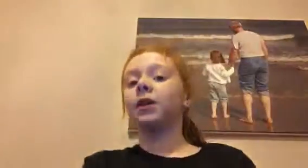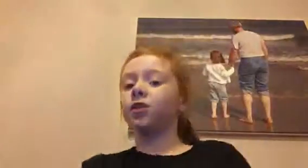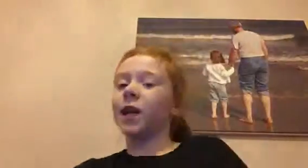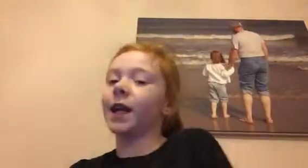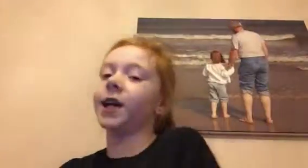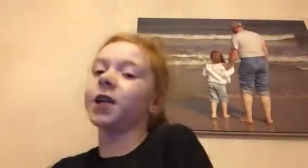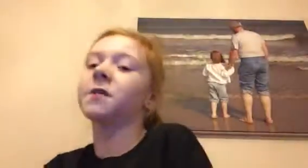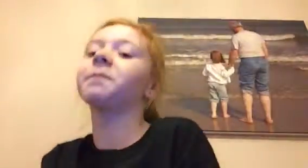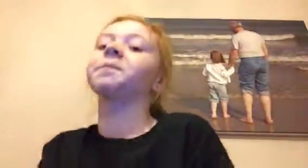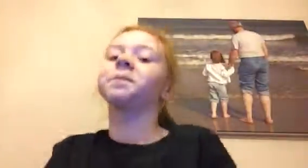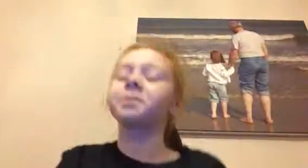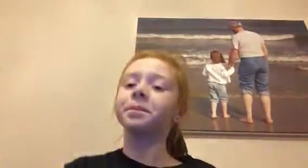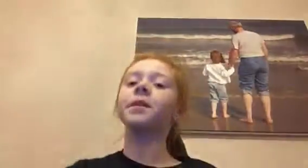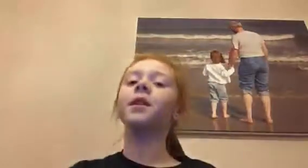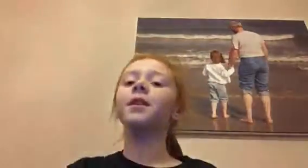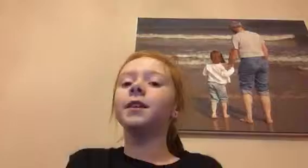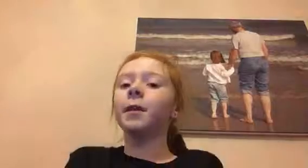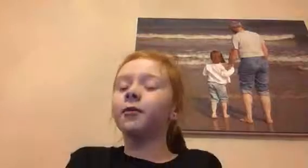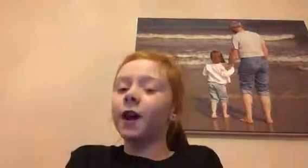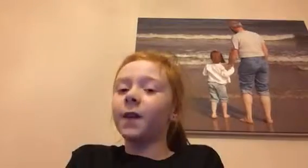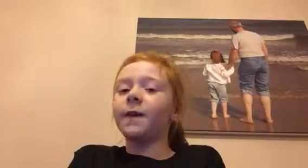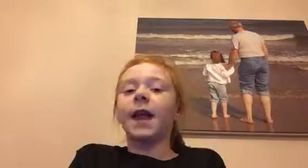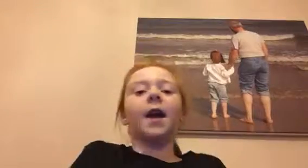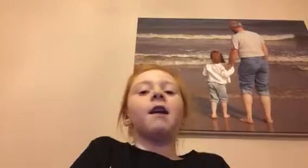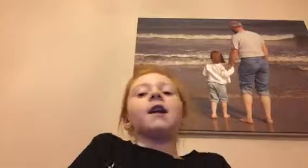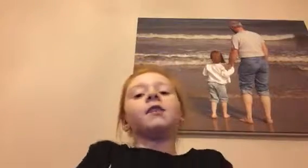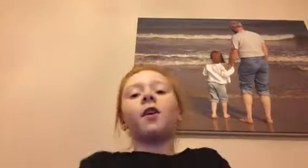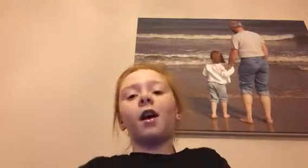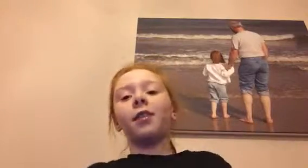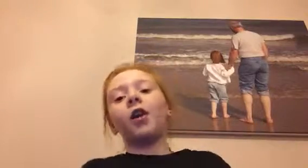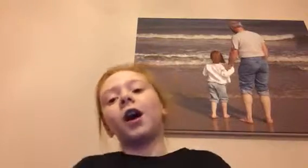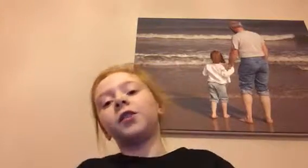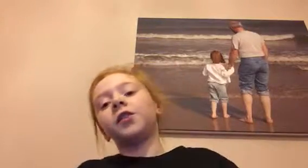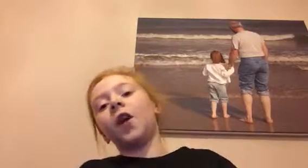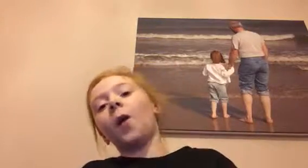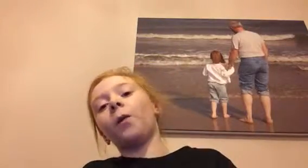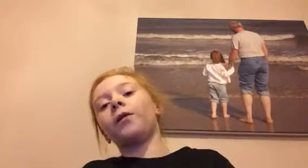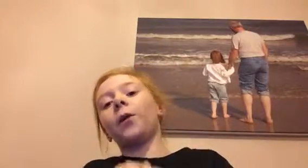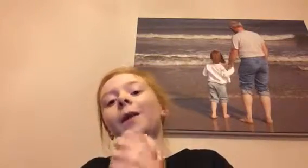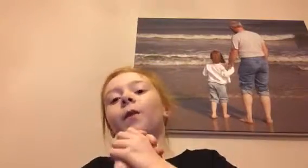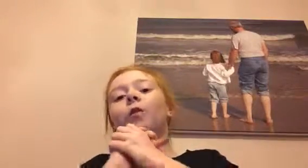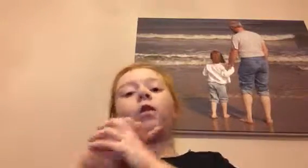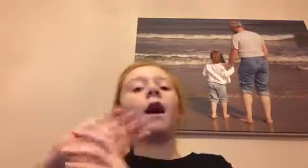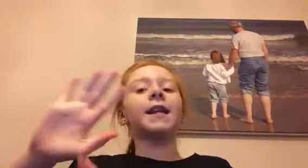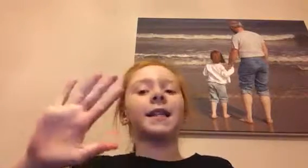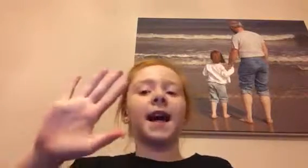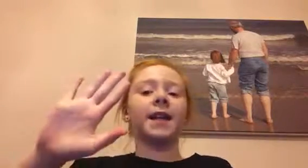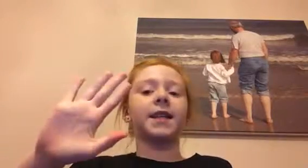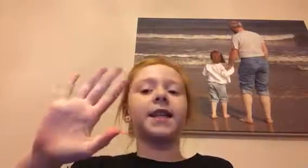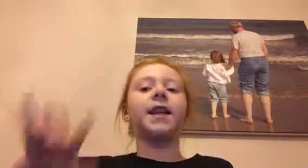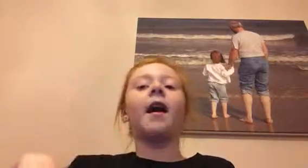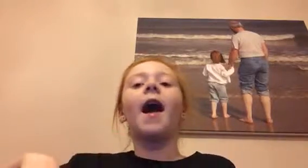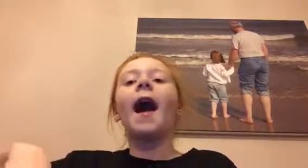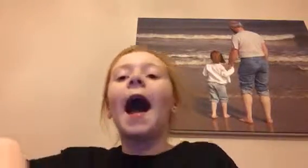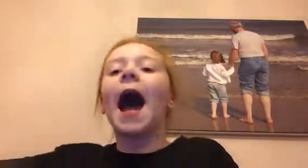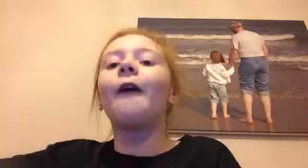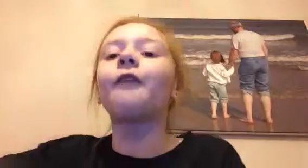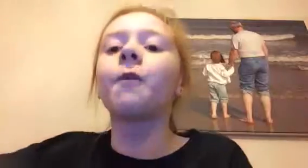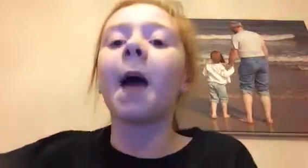it's really good this is my first video so i thought i'd start with doing the right-handed alphabet